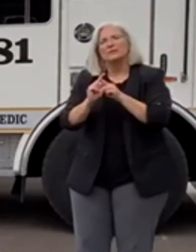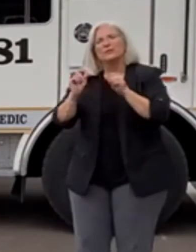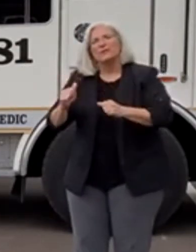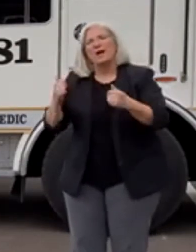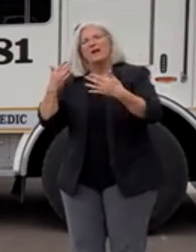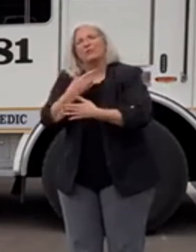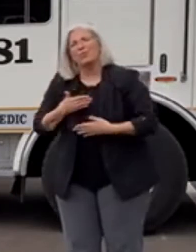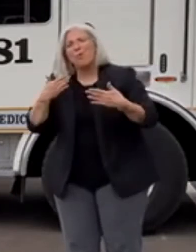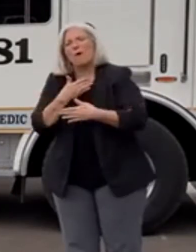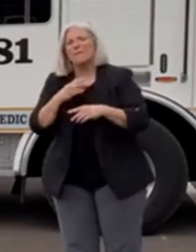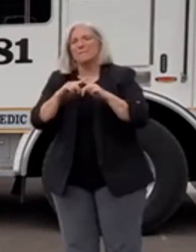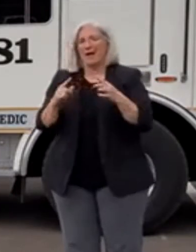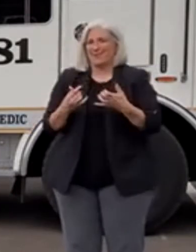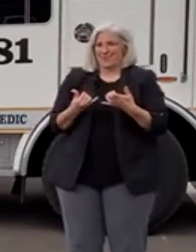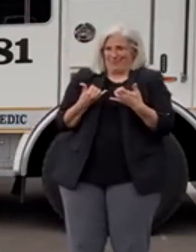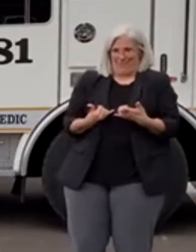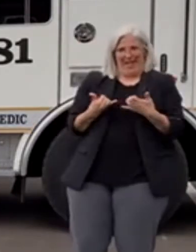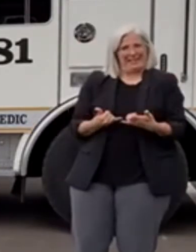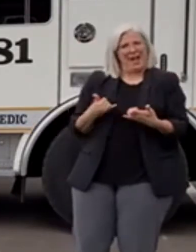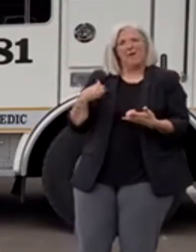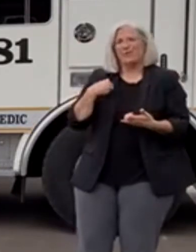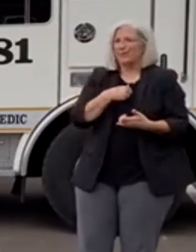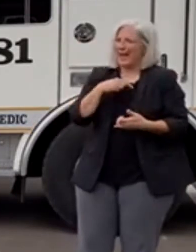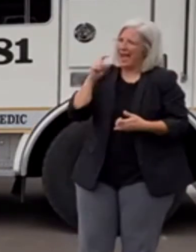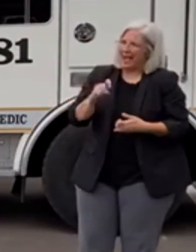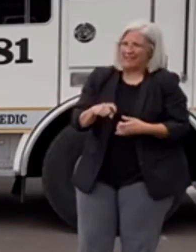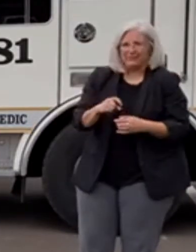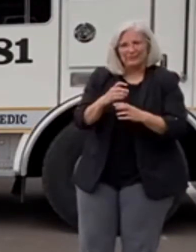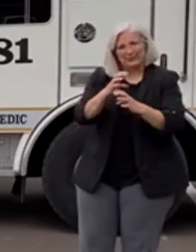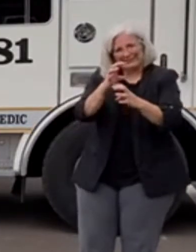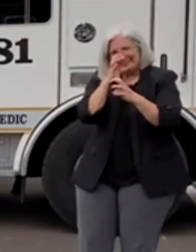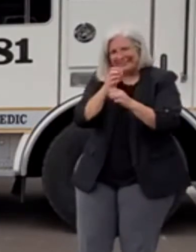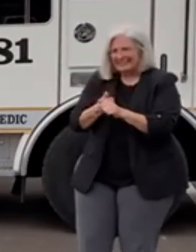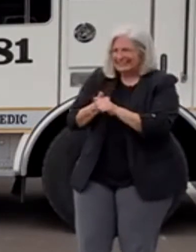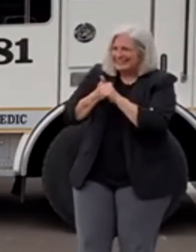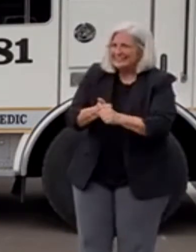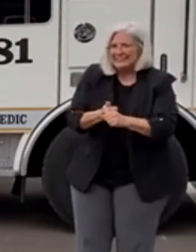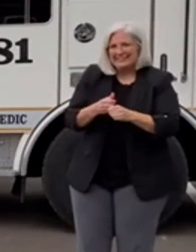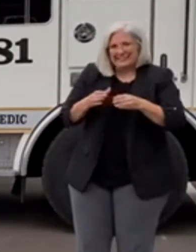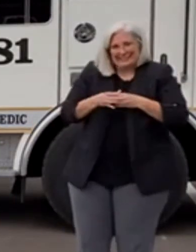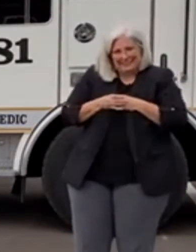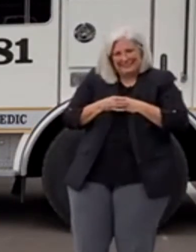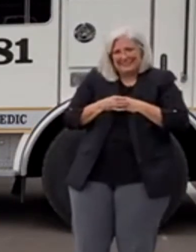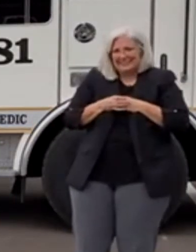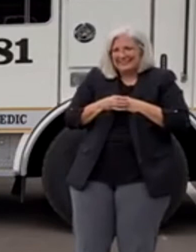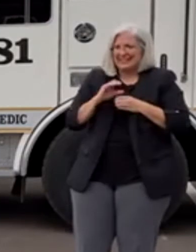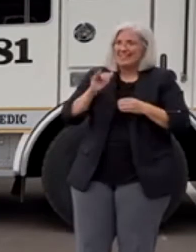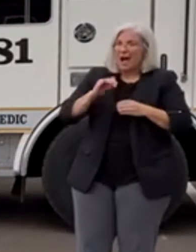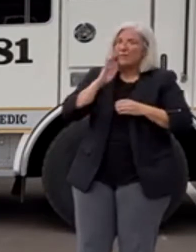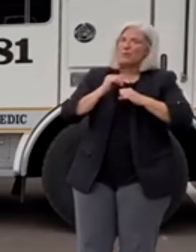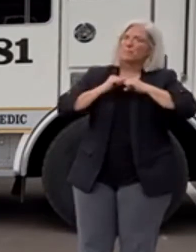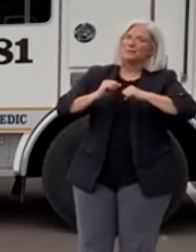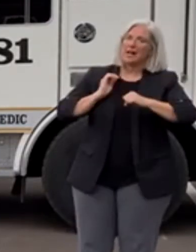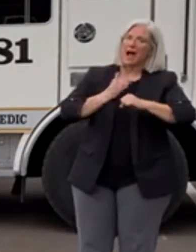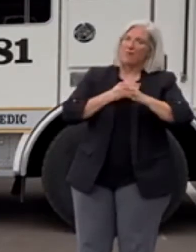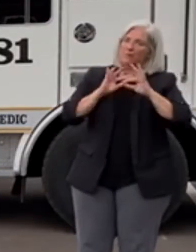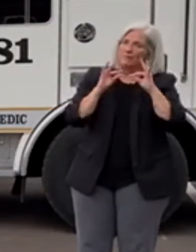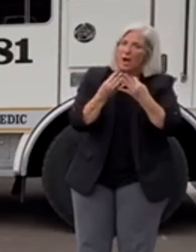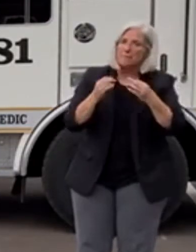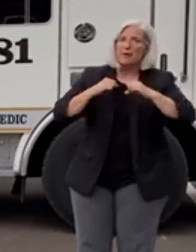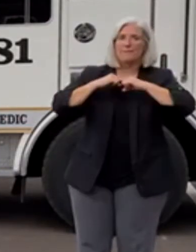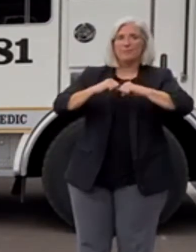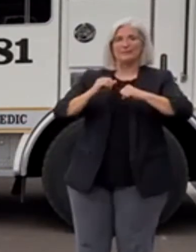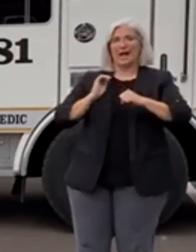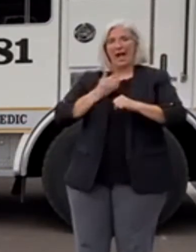to basically be more strict, because it's going to protect your family, yourself, your coworkers, and it will